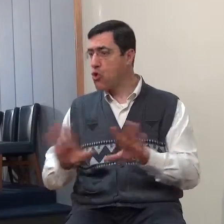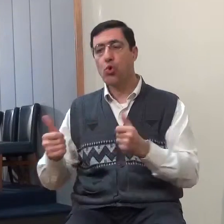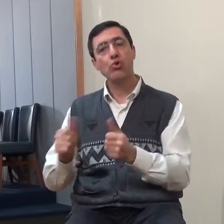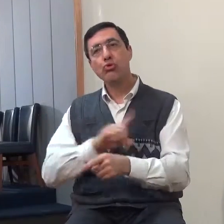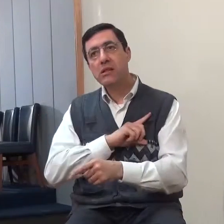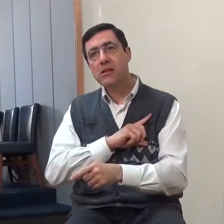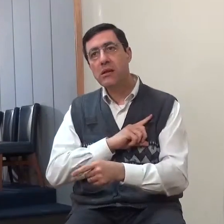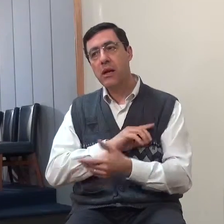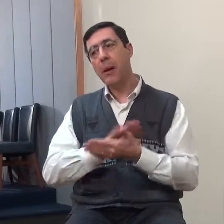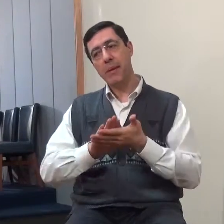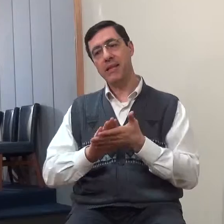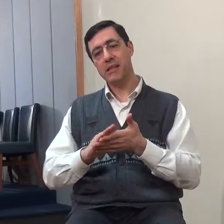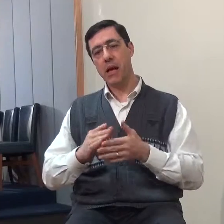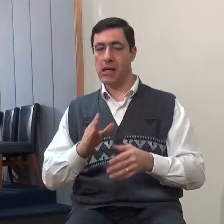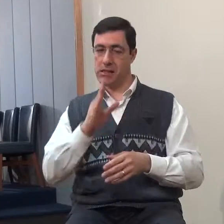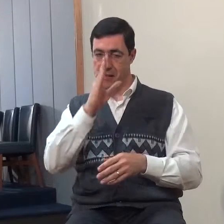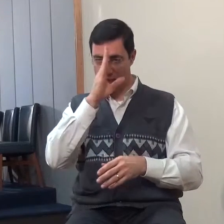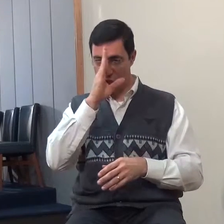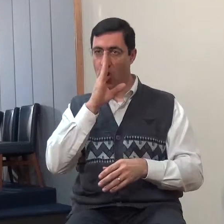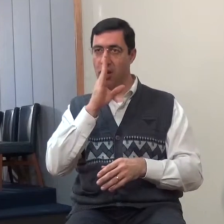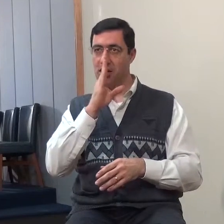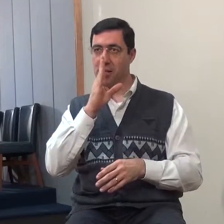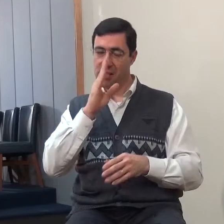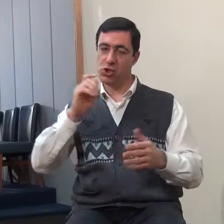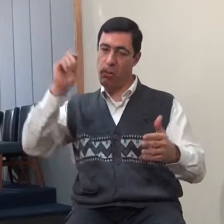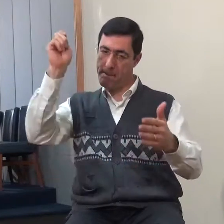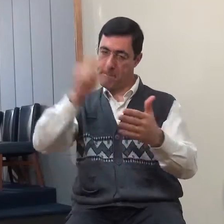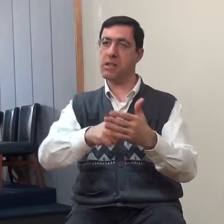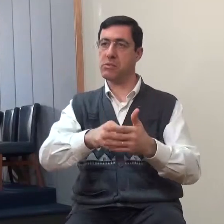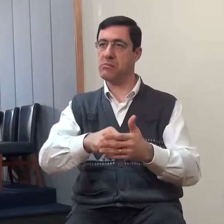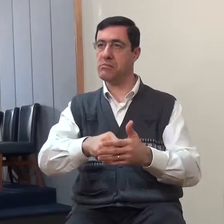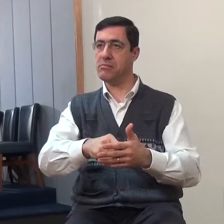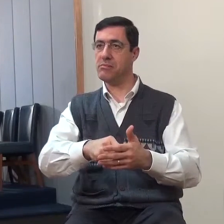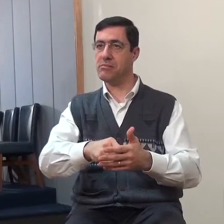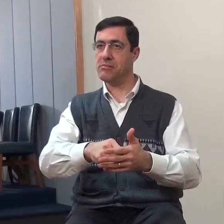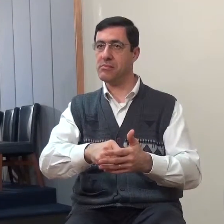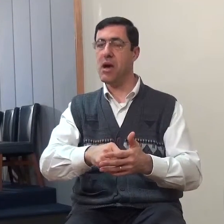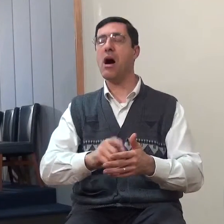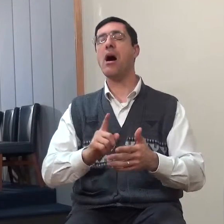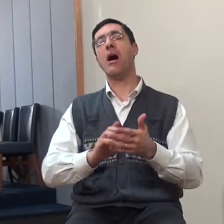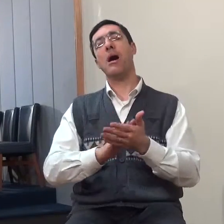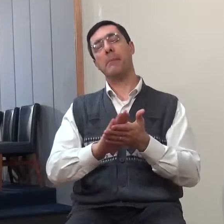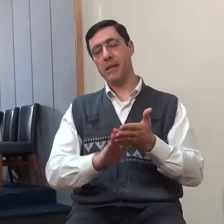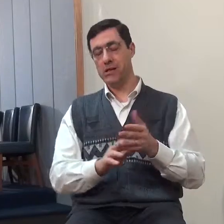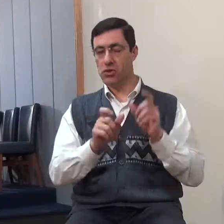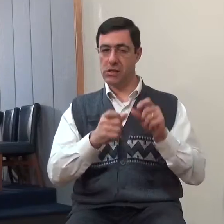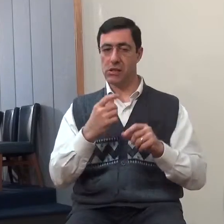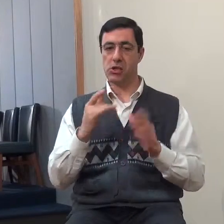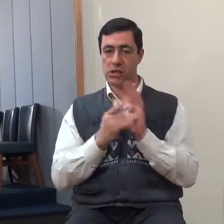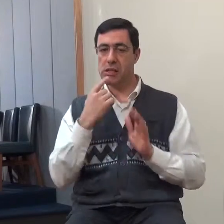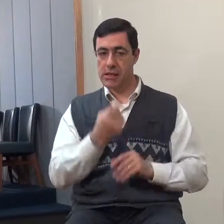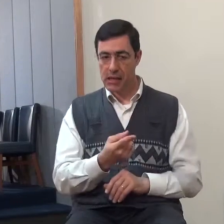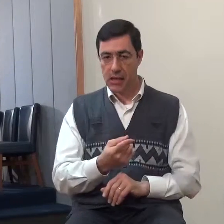And he elaborates on that. Whoever has an insulting attitude and verbal abuse which